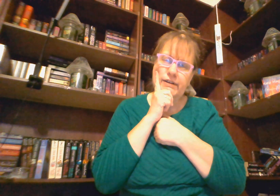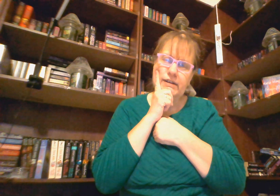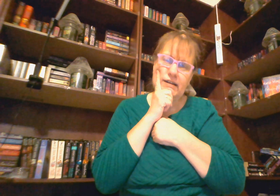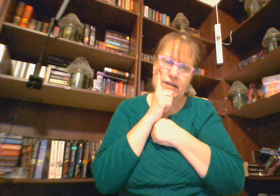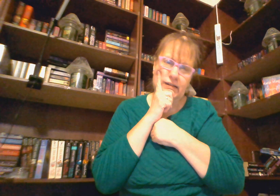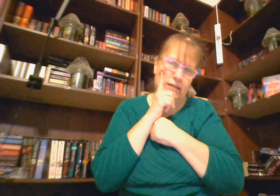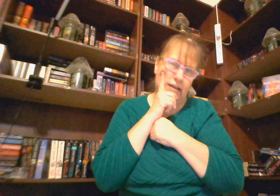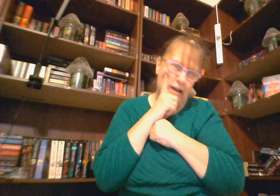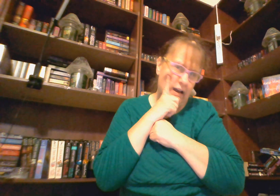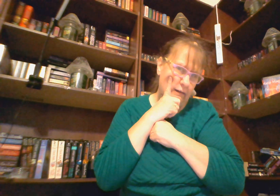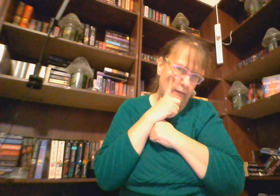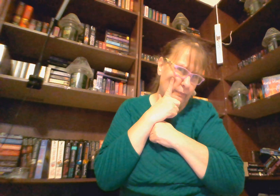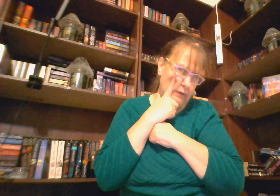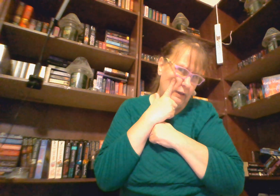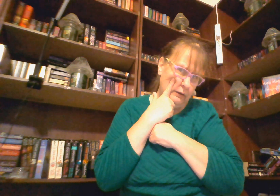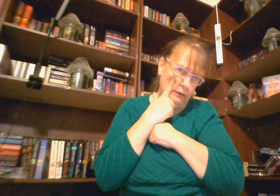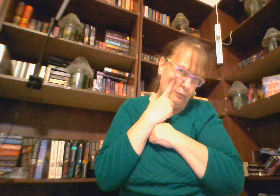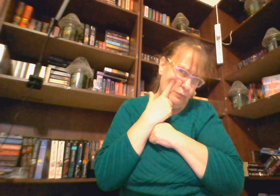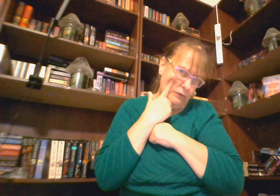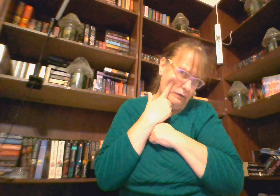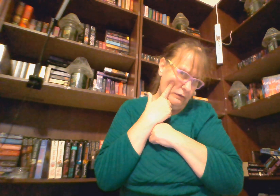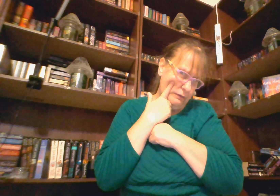Fortune killed the Arab dealer's brother?